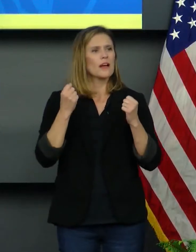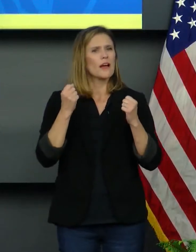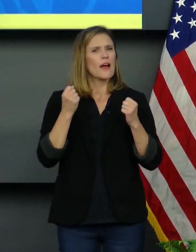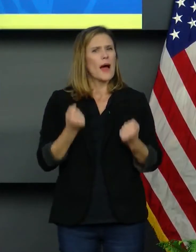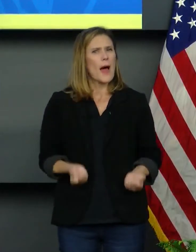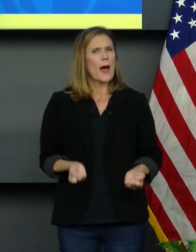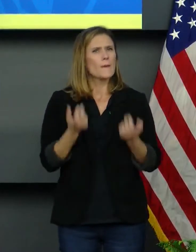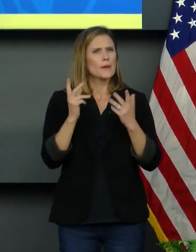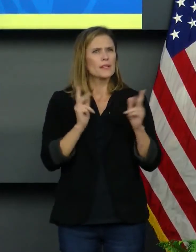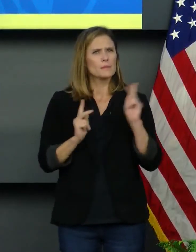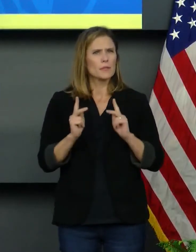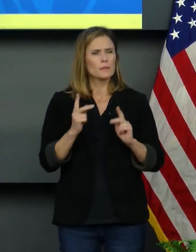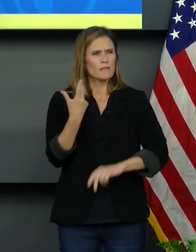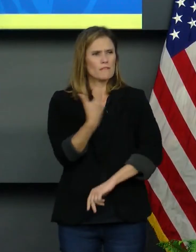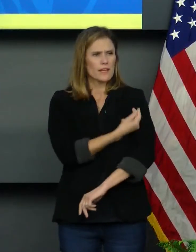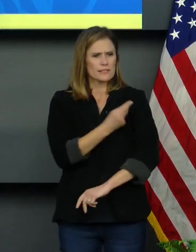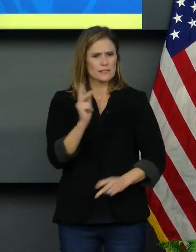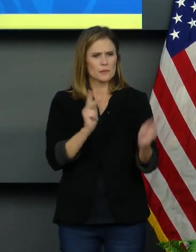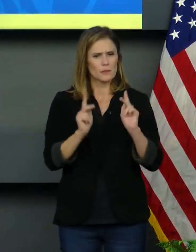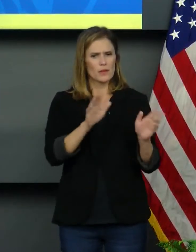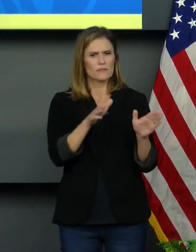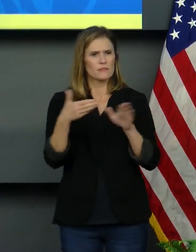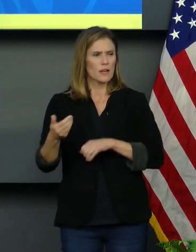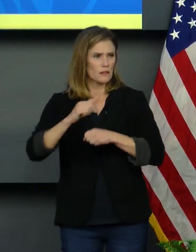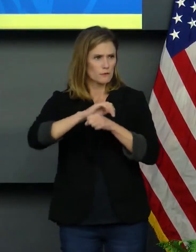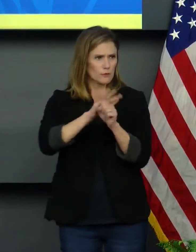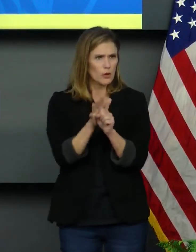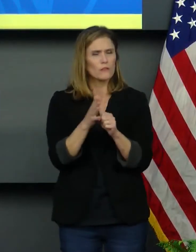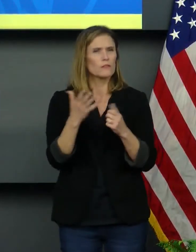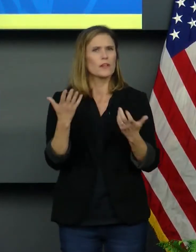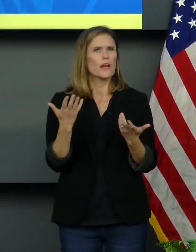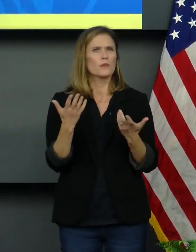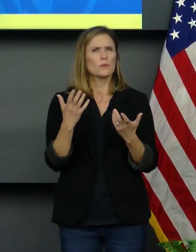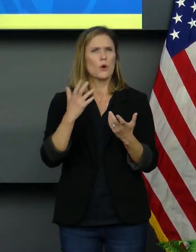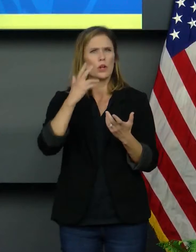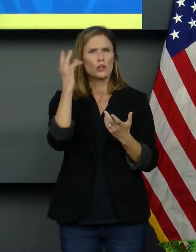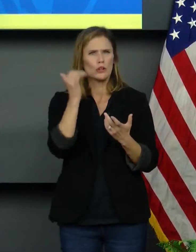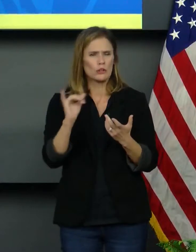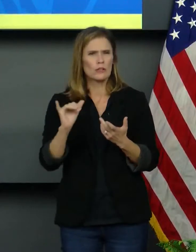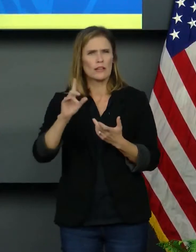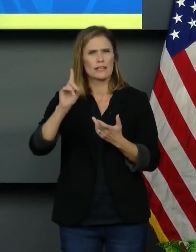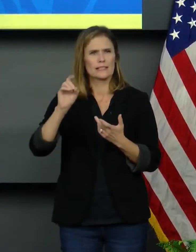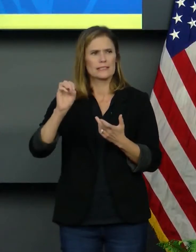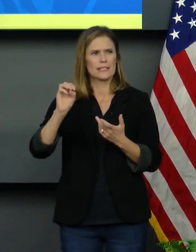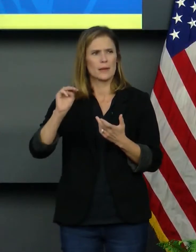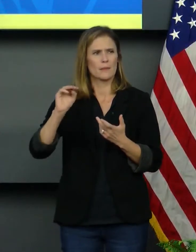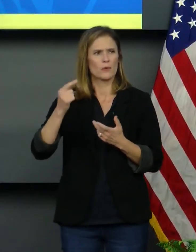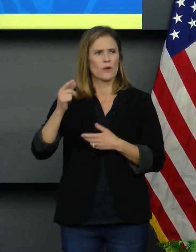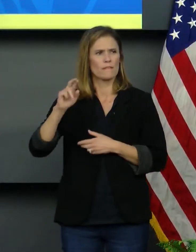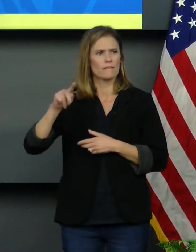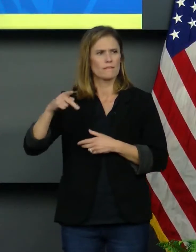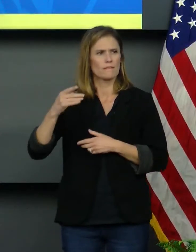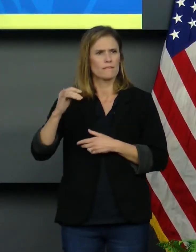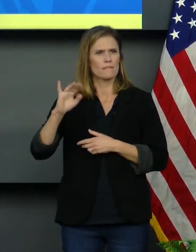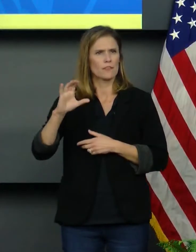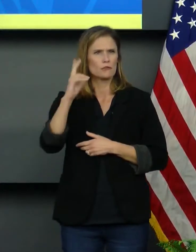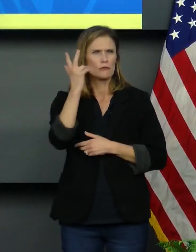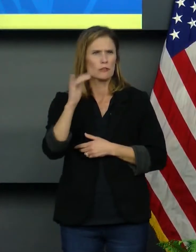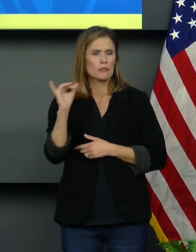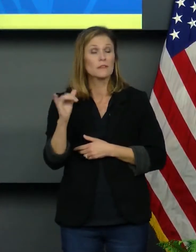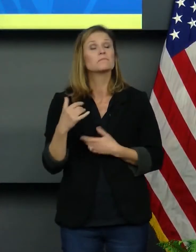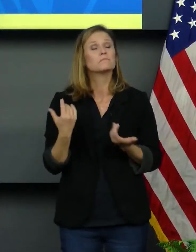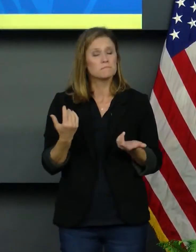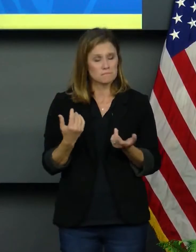vaccinated people have died from COVID at this point and what the demographics look like of those deaths? Yeah, we've